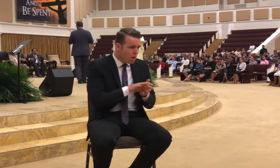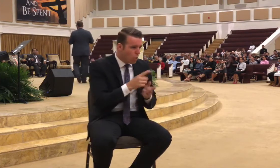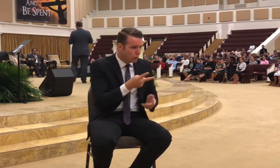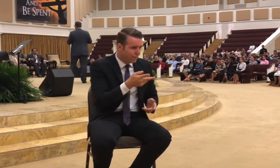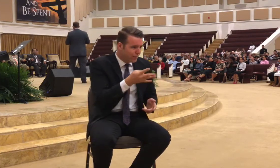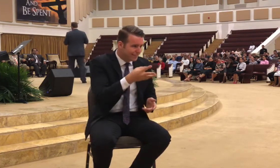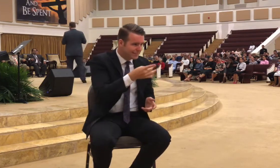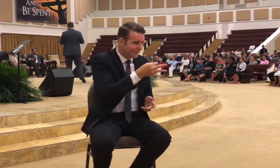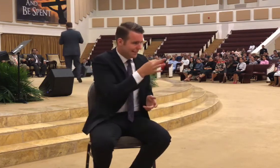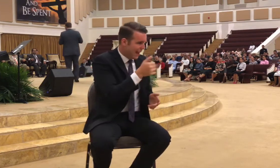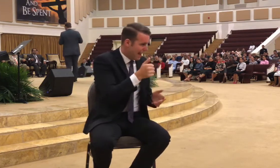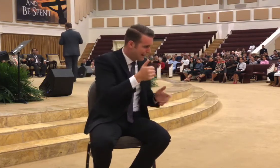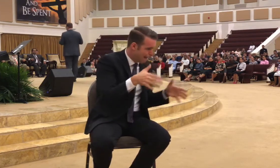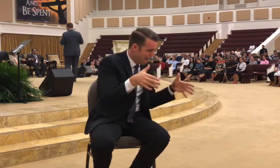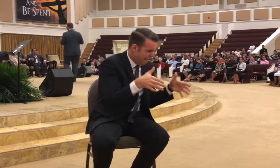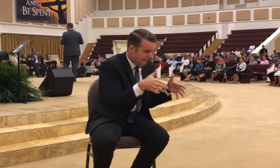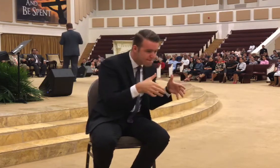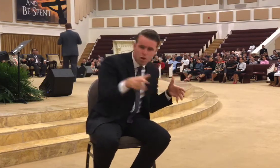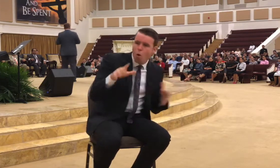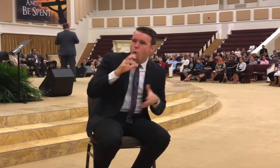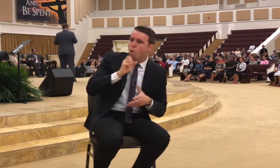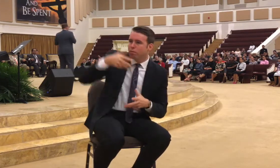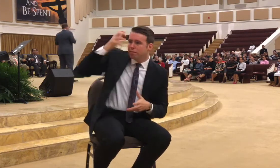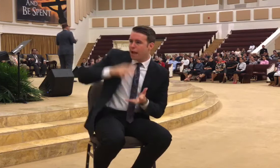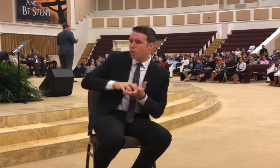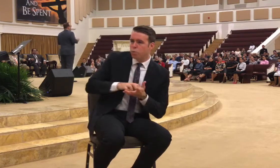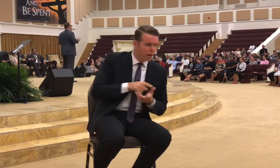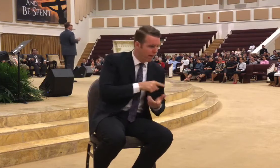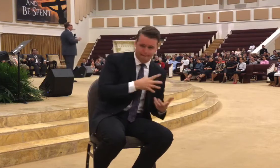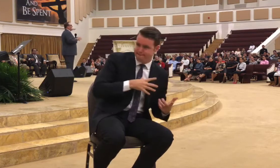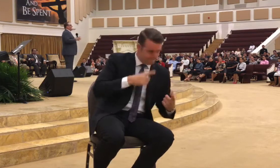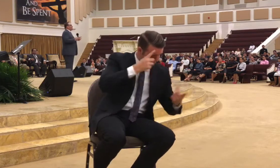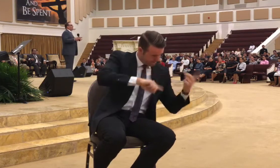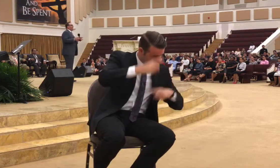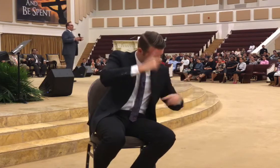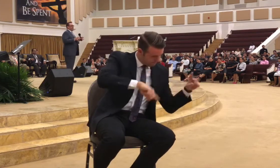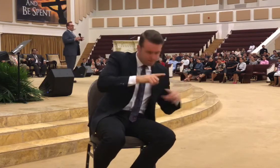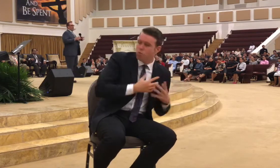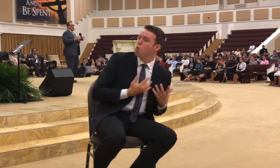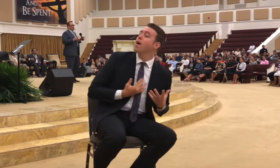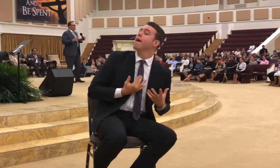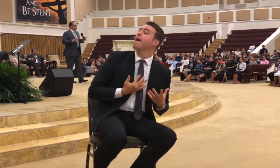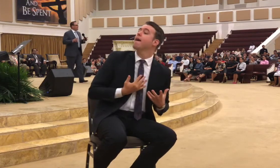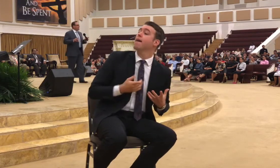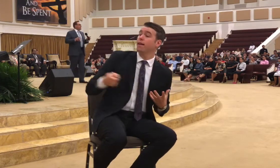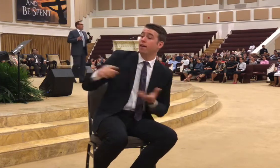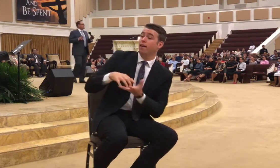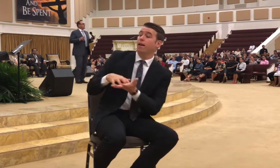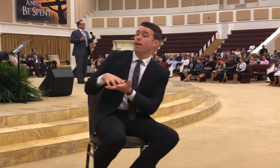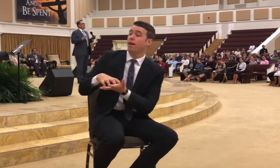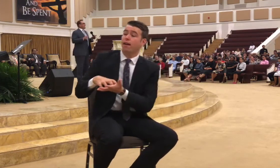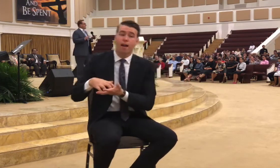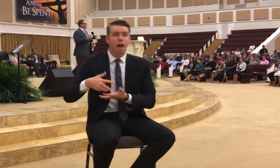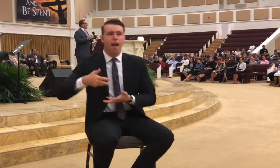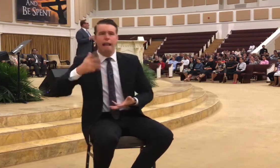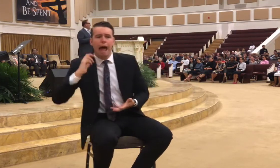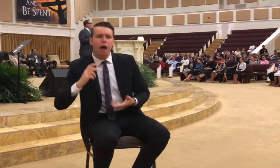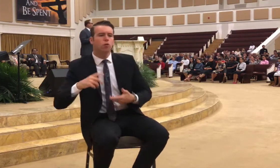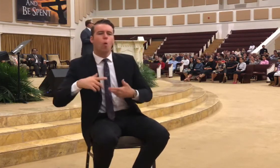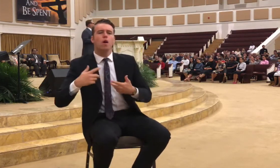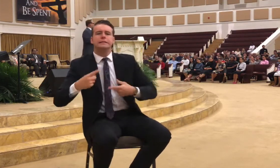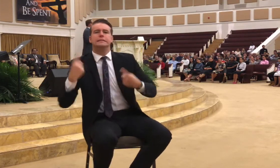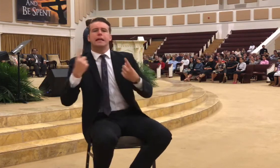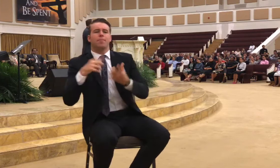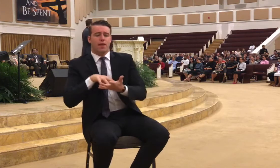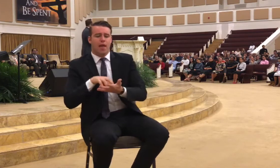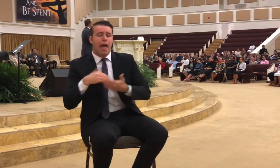up on an old lion that's a little weak. And they just hang around waiting on some victim to go